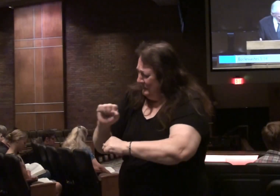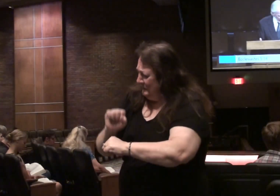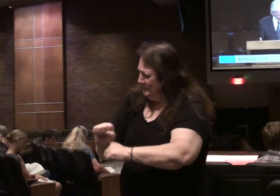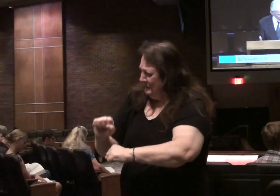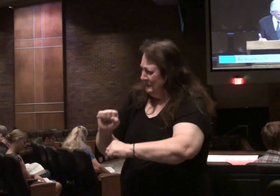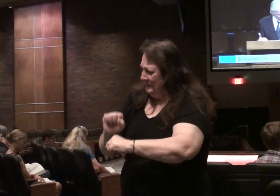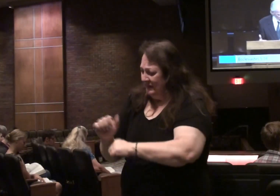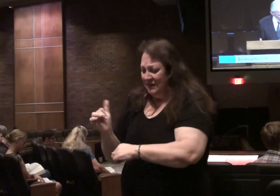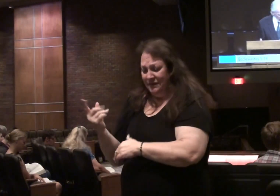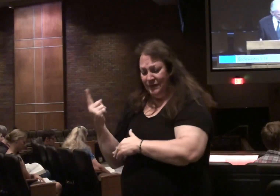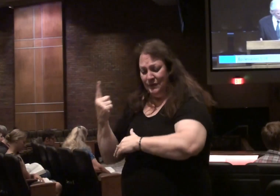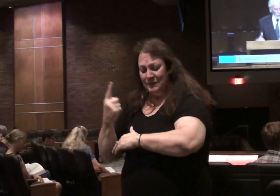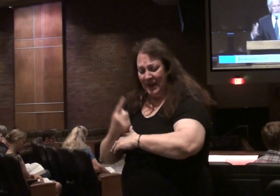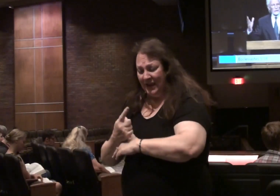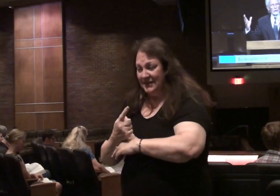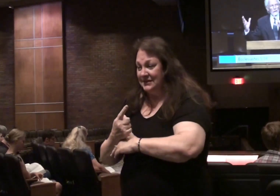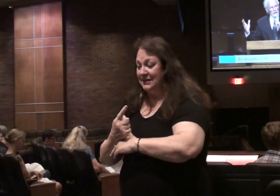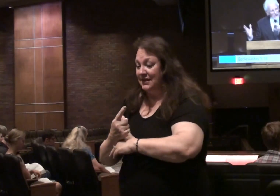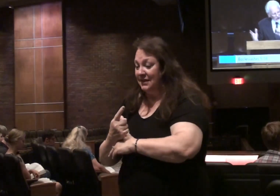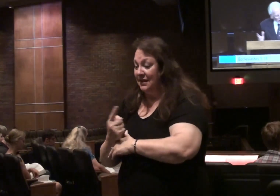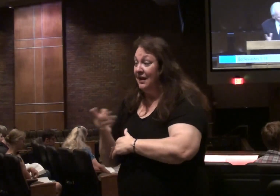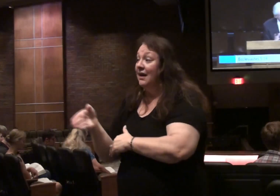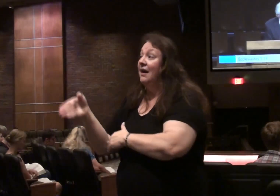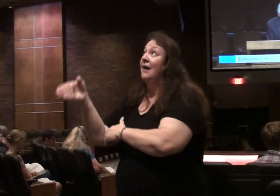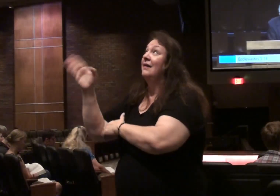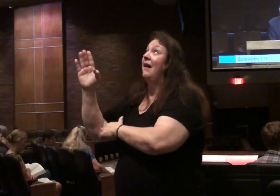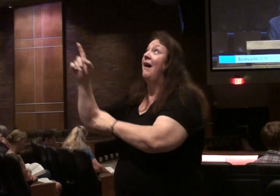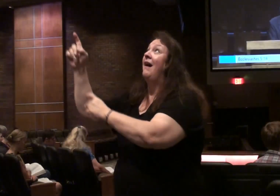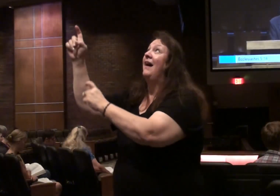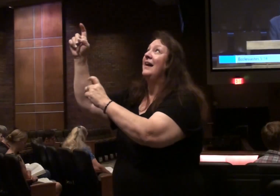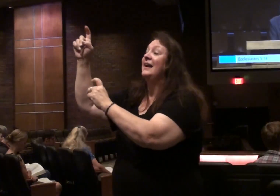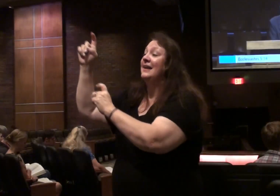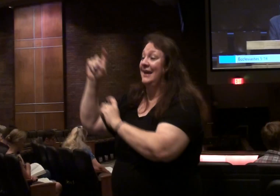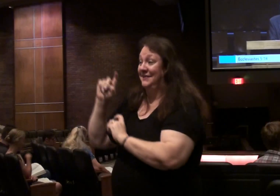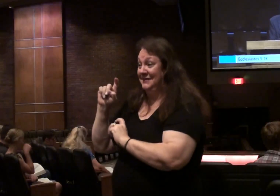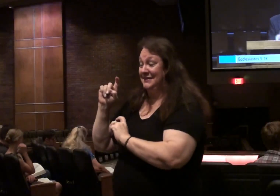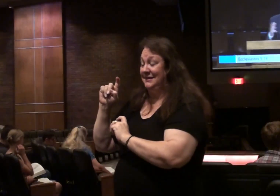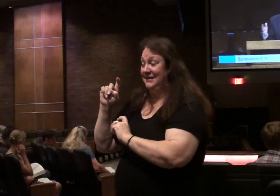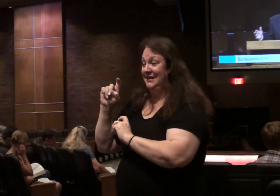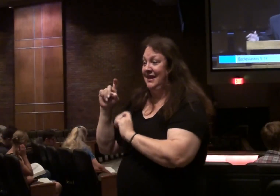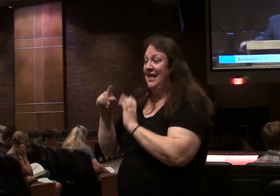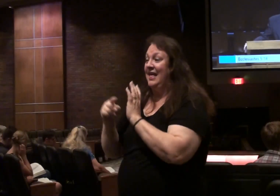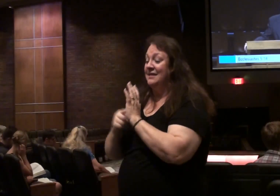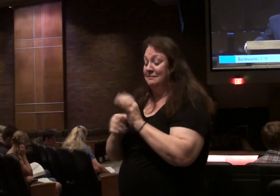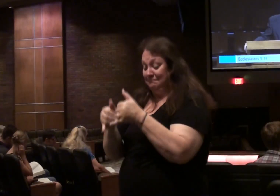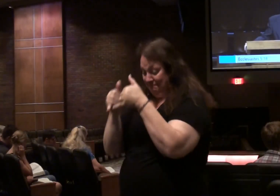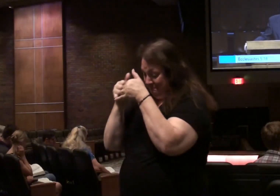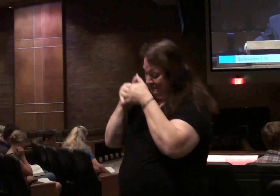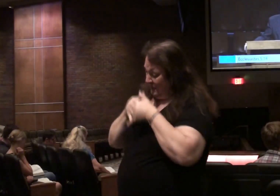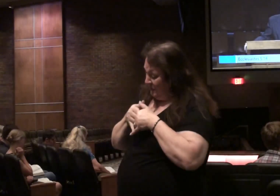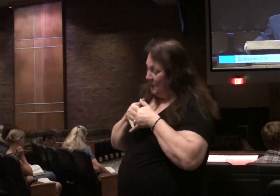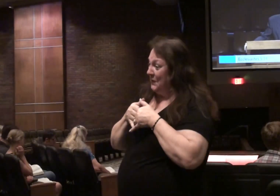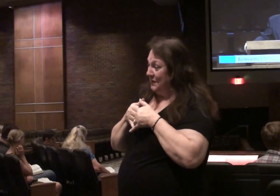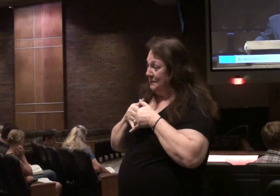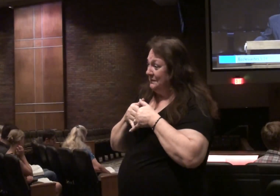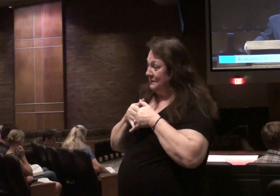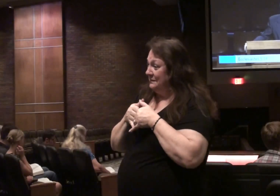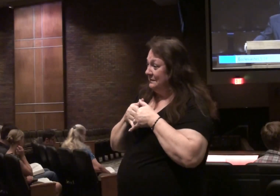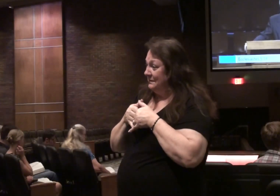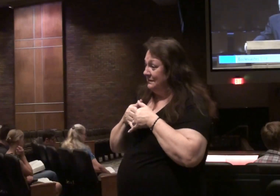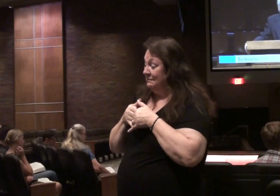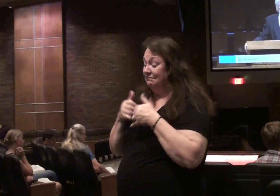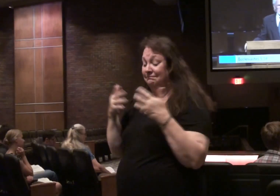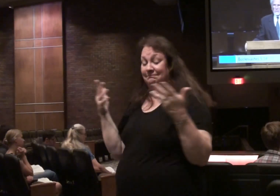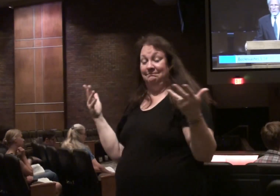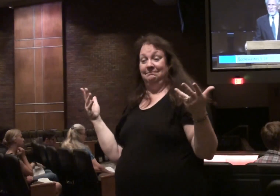few days of his life, which God has given him. This is his reward.